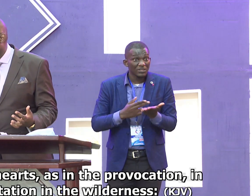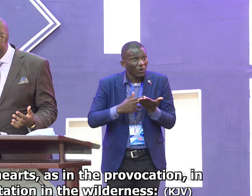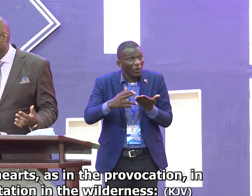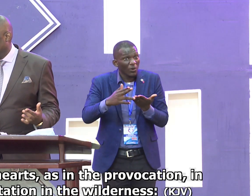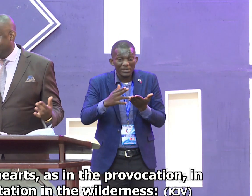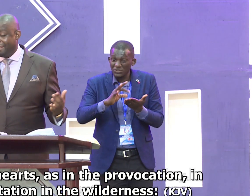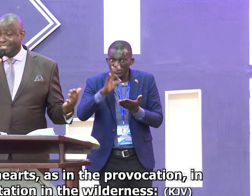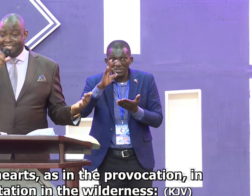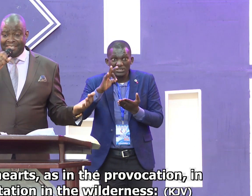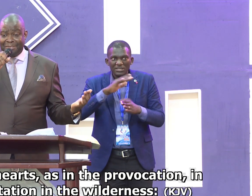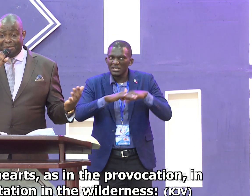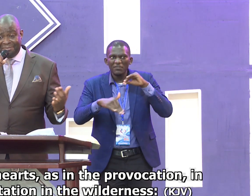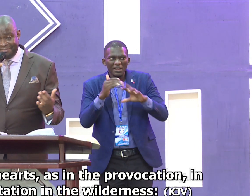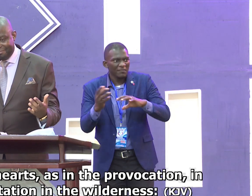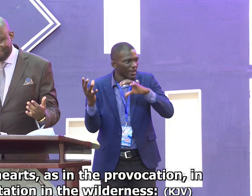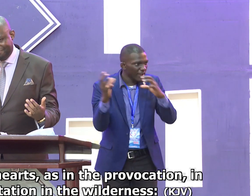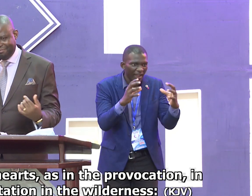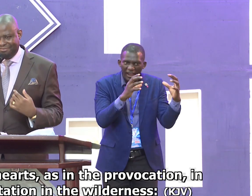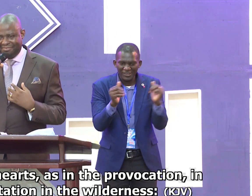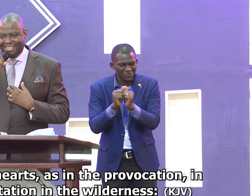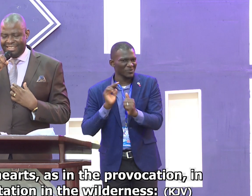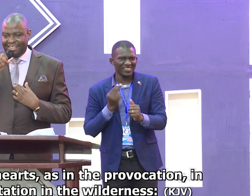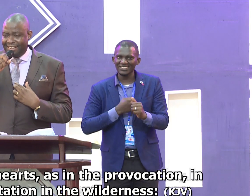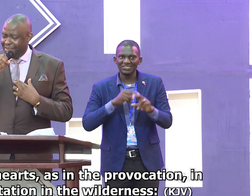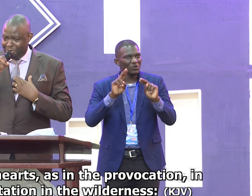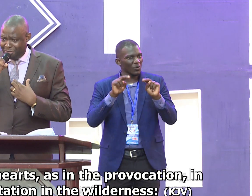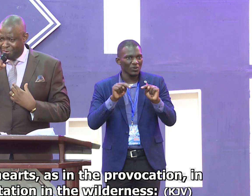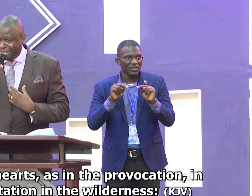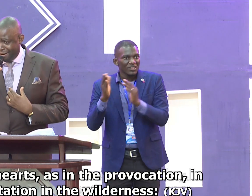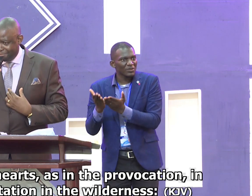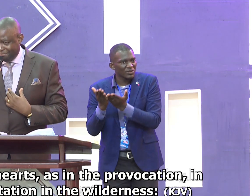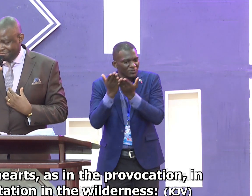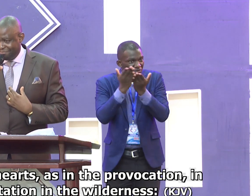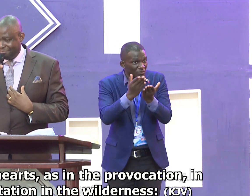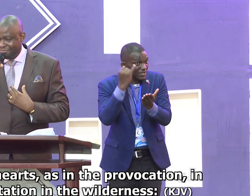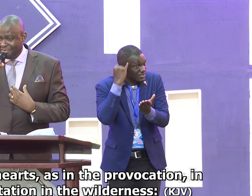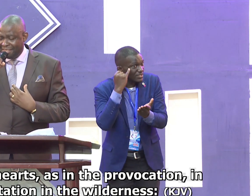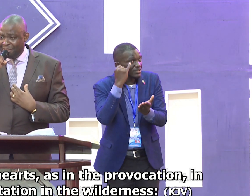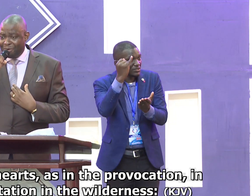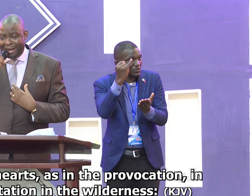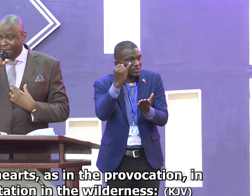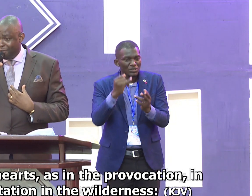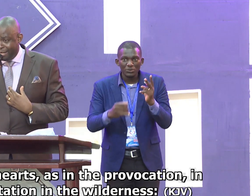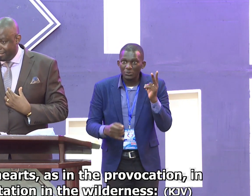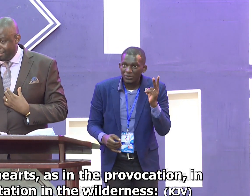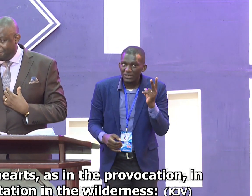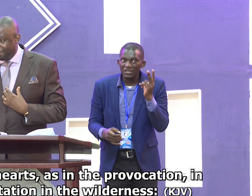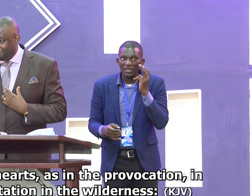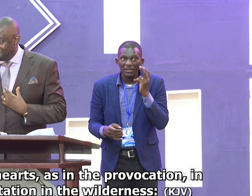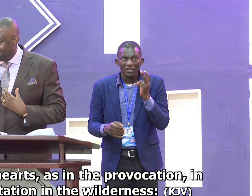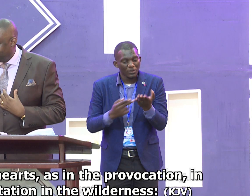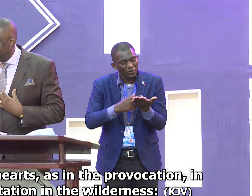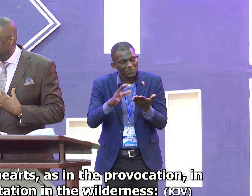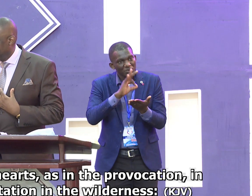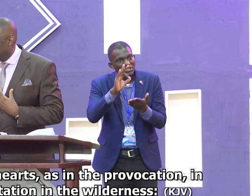naffe aleeta ekiteeso. He brings a suggestion. N'okiwulira. You feel it. Olwaleero